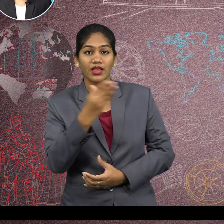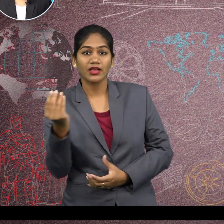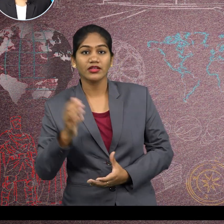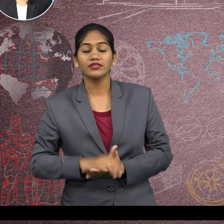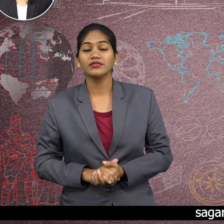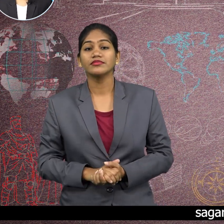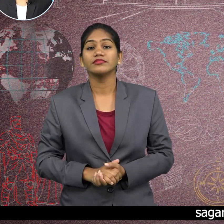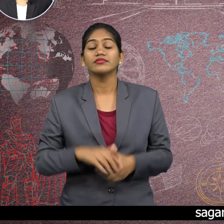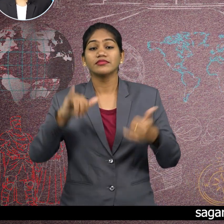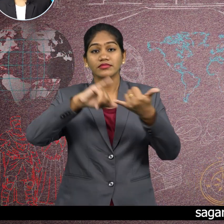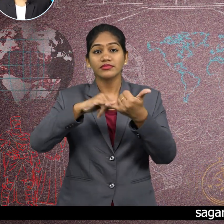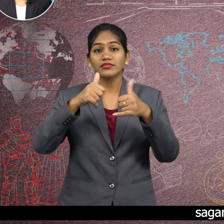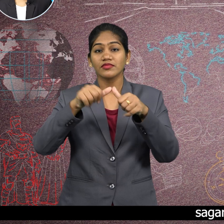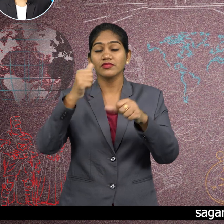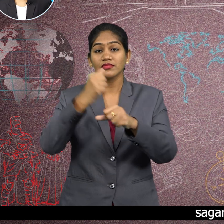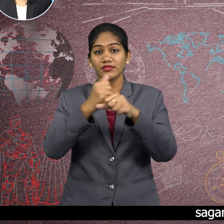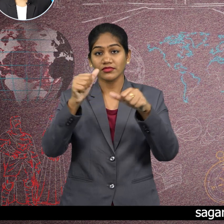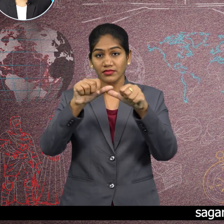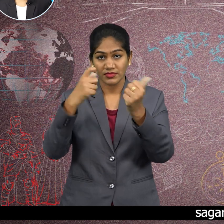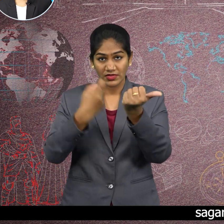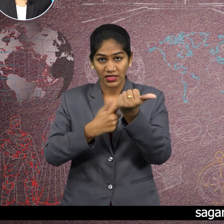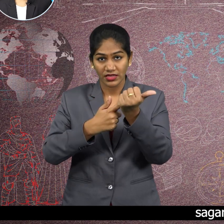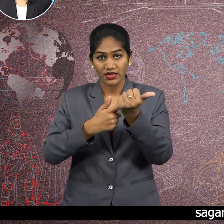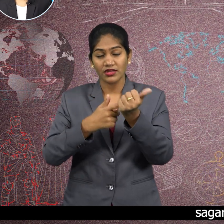and Sagaraharam.